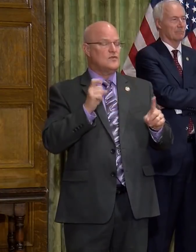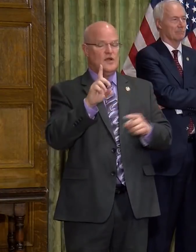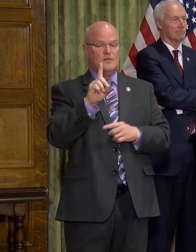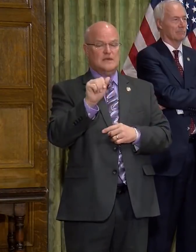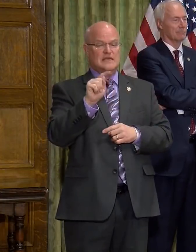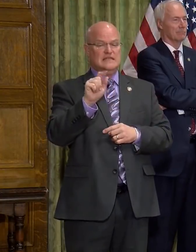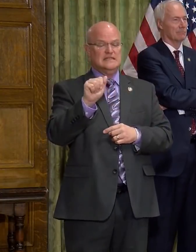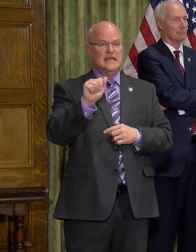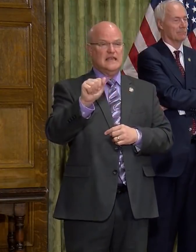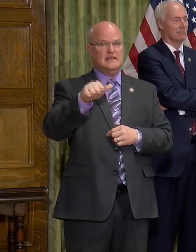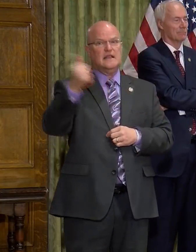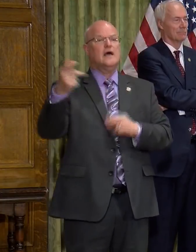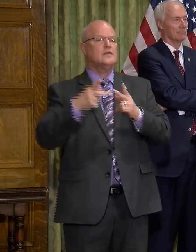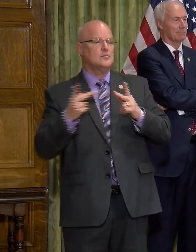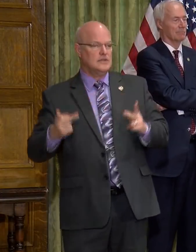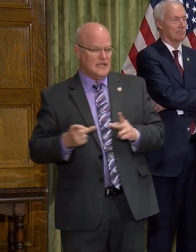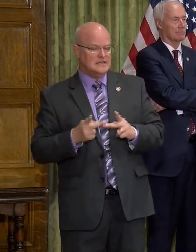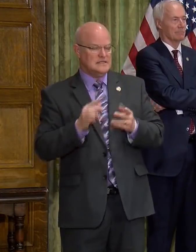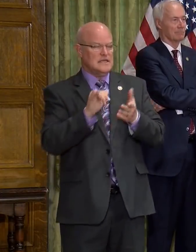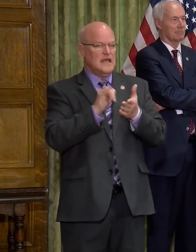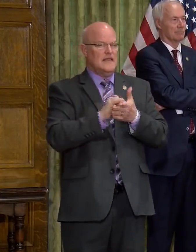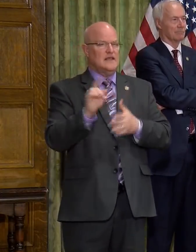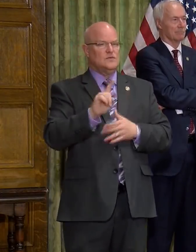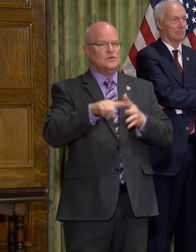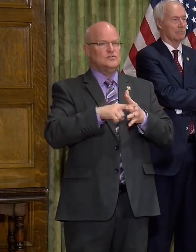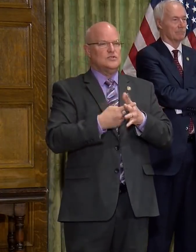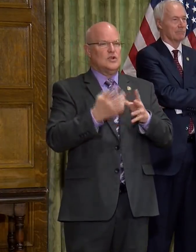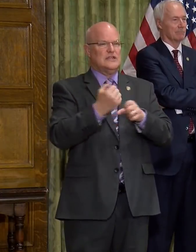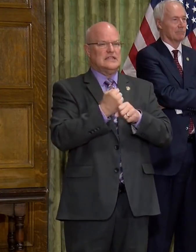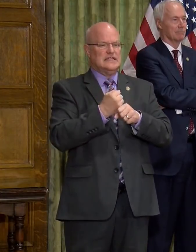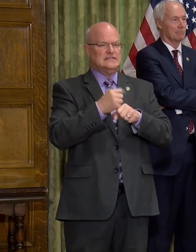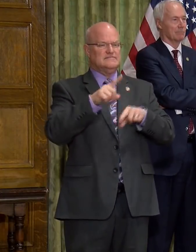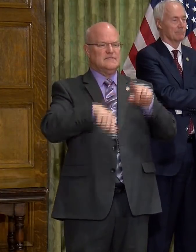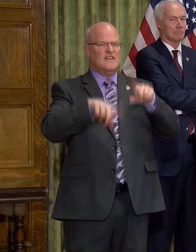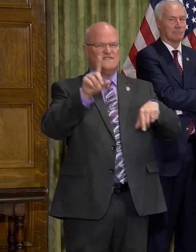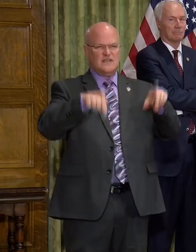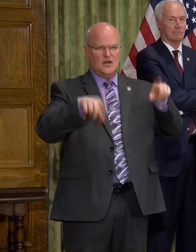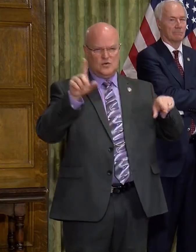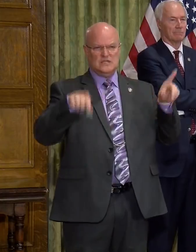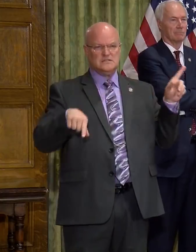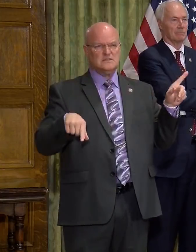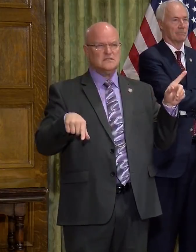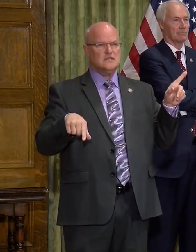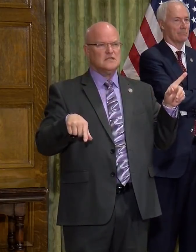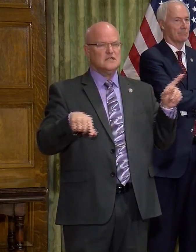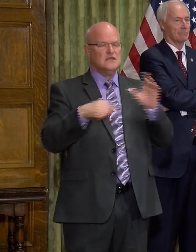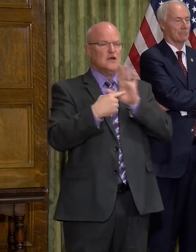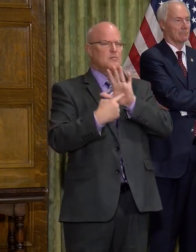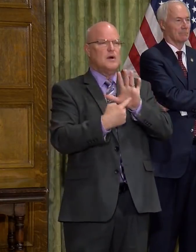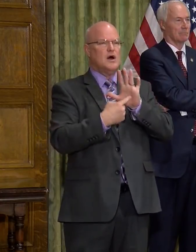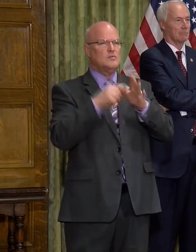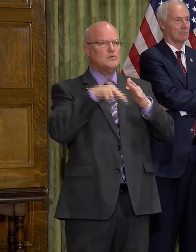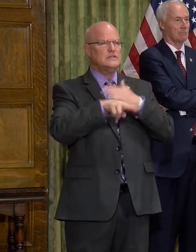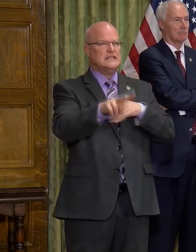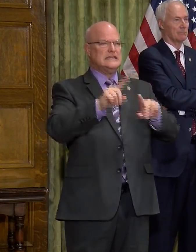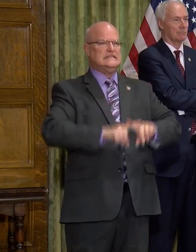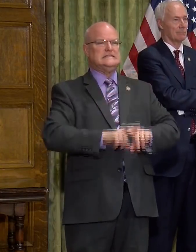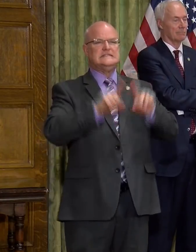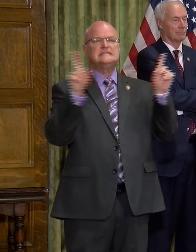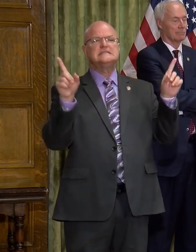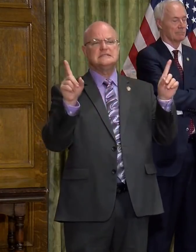data elsewhere, and that's where you start to get a lot of variance. Models predicting very, very